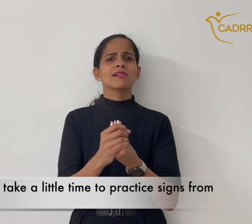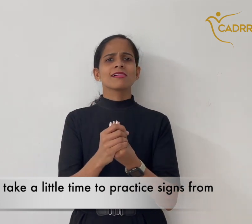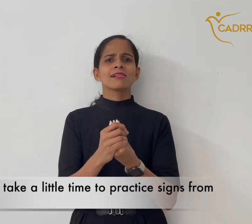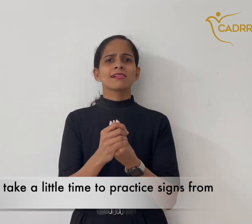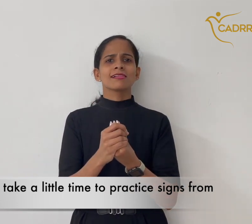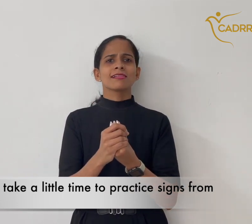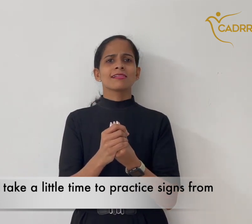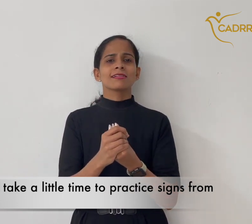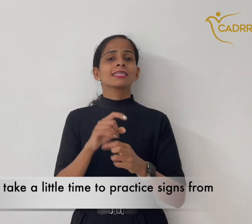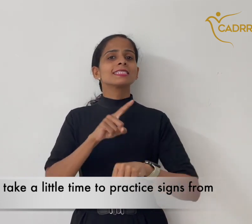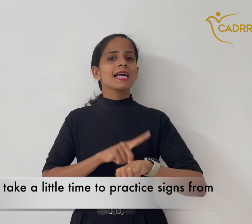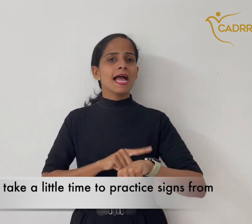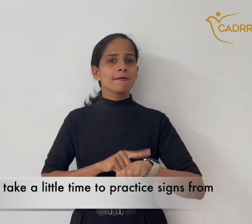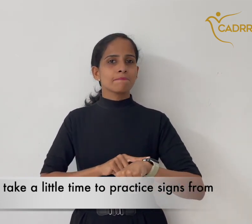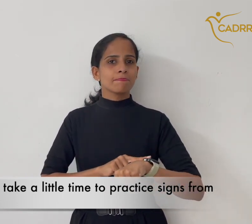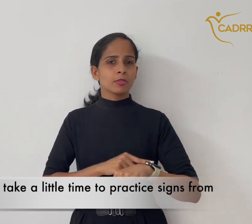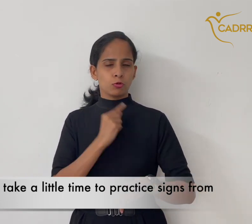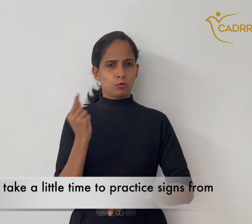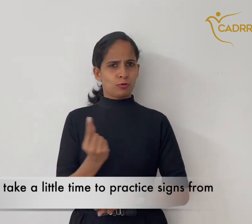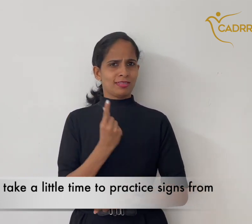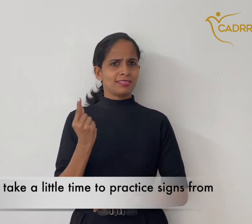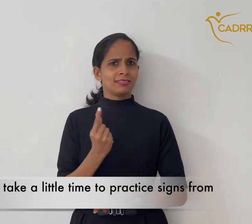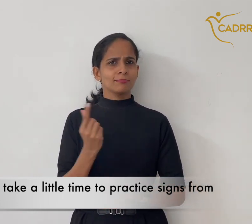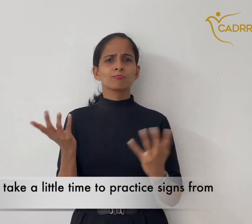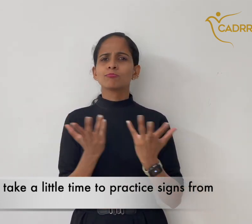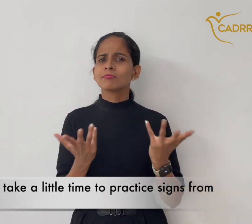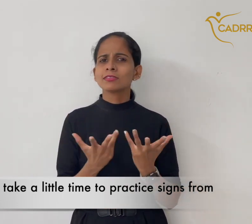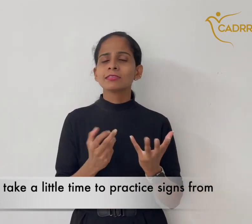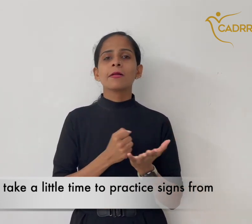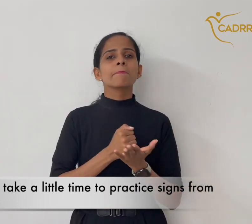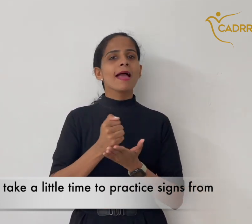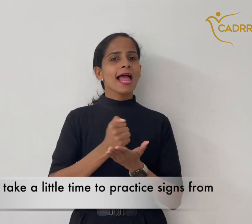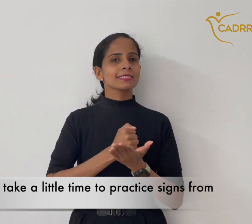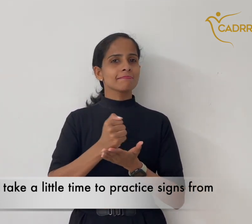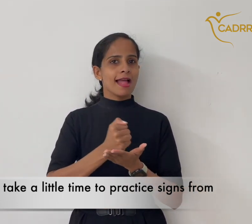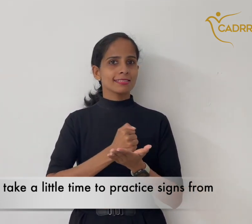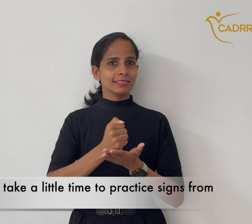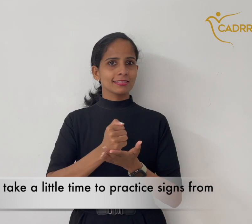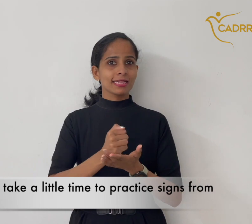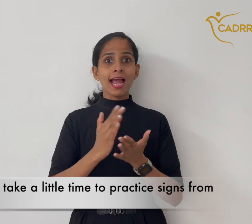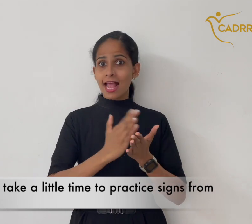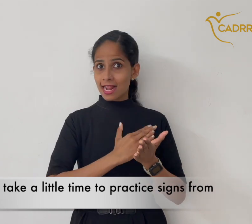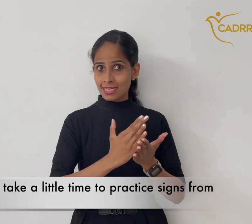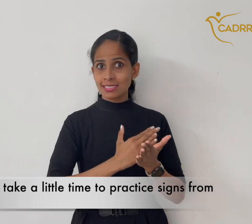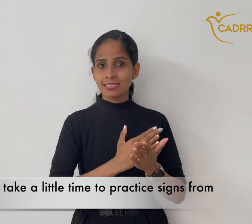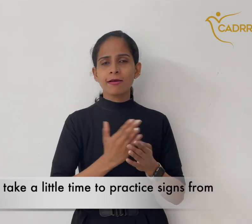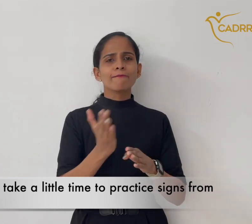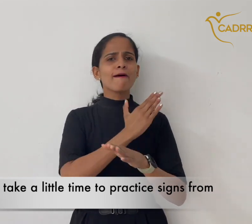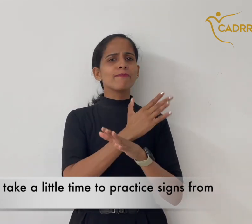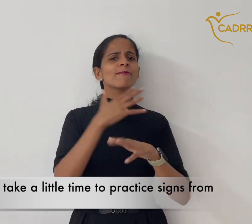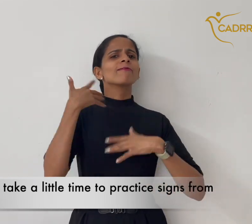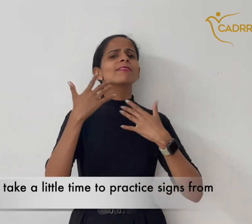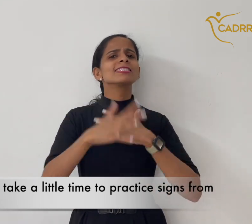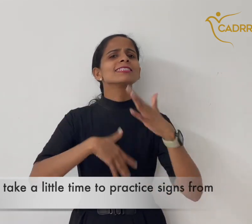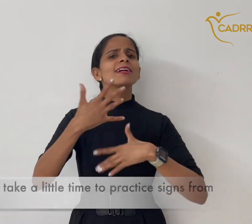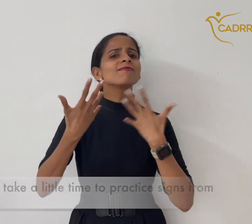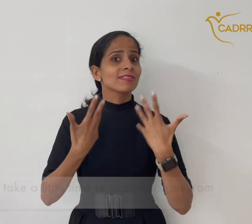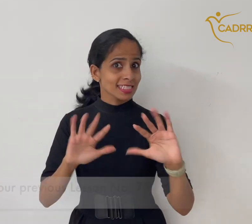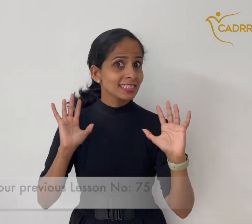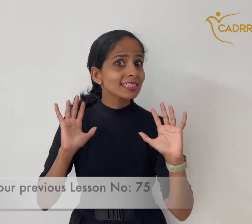First, let's all take a little time to practice signs from our previous